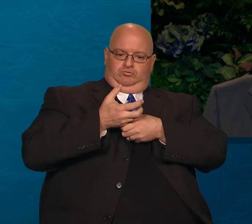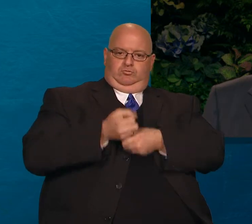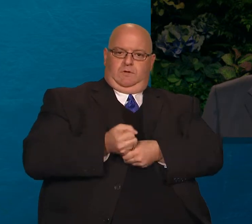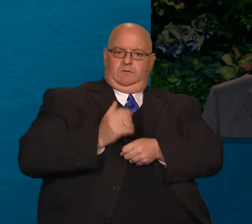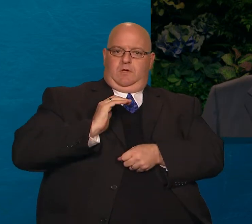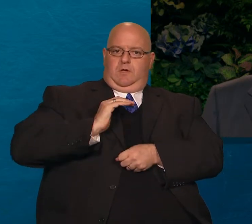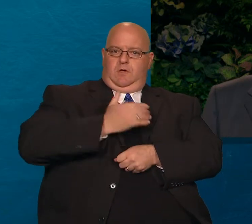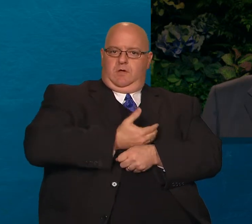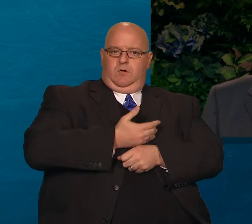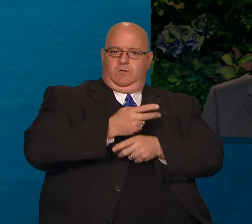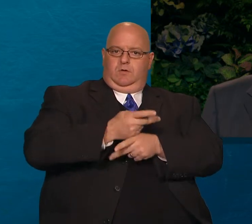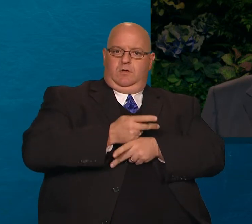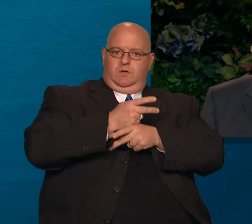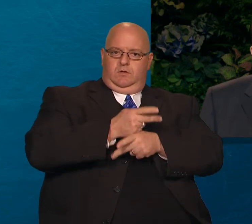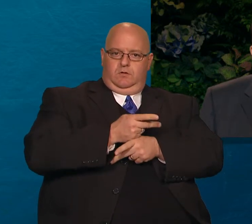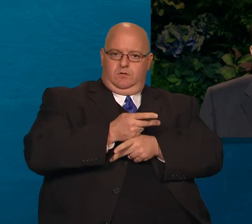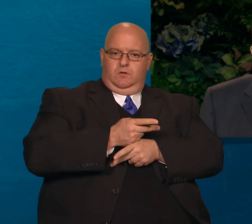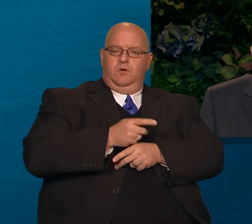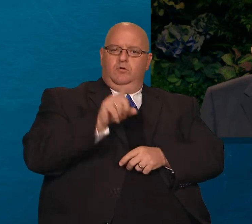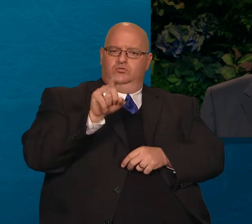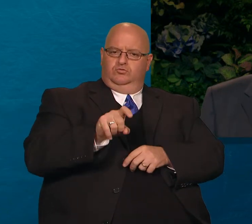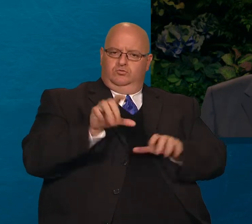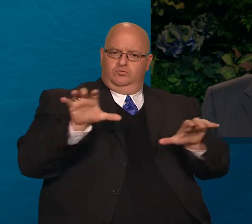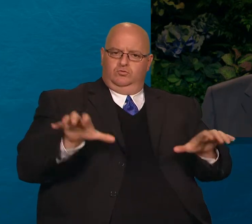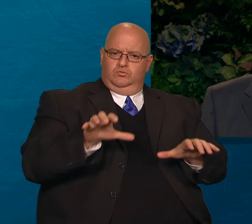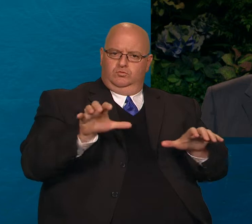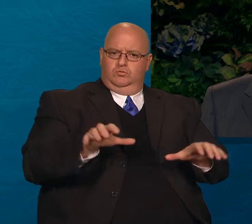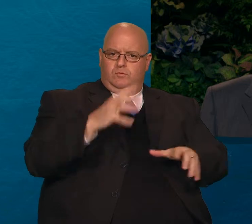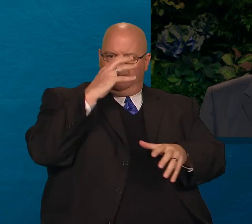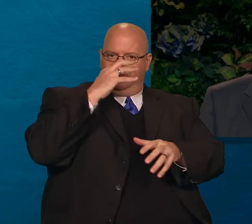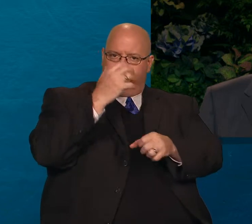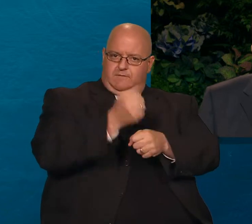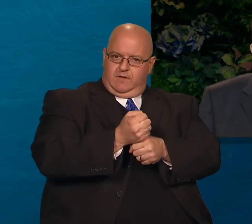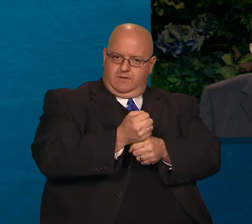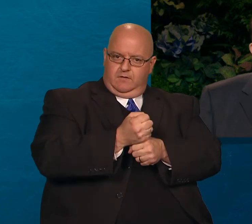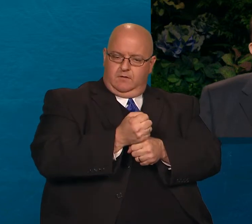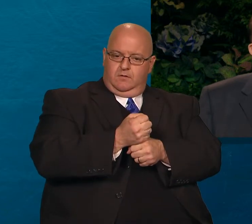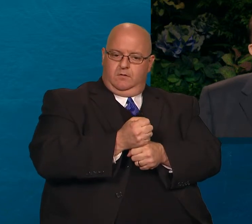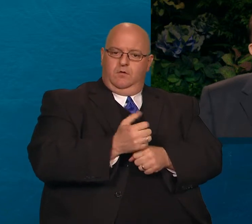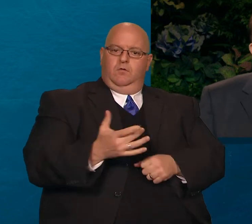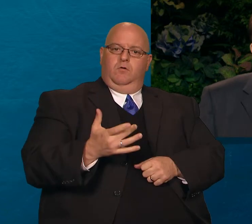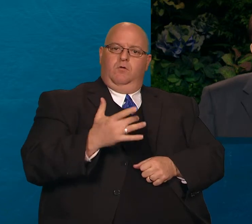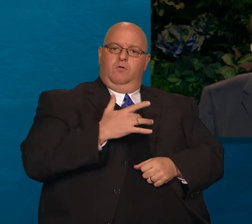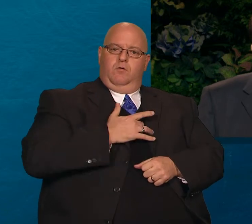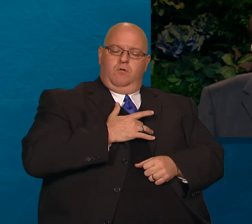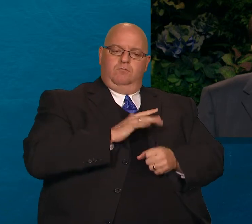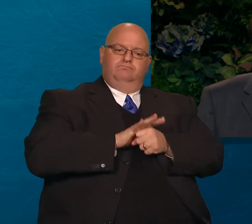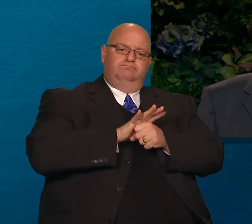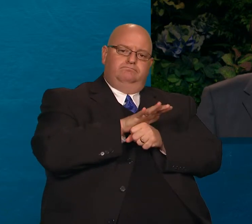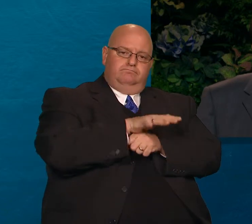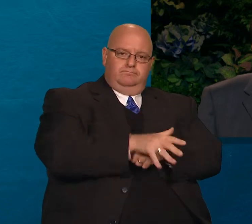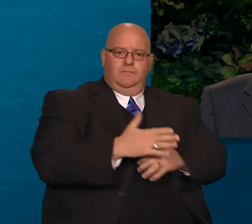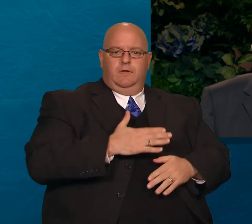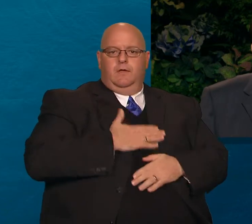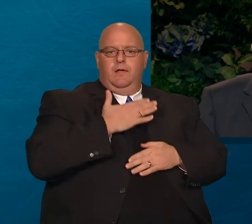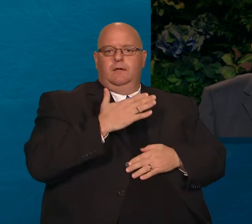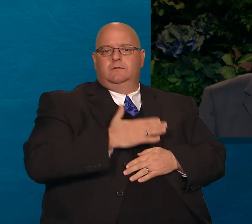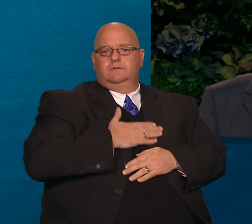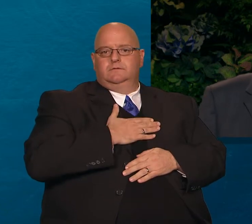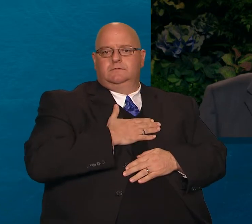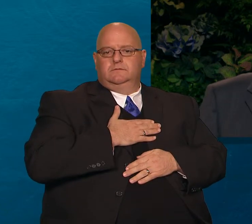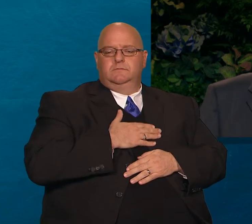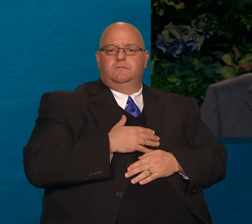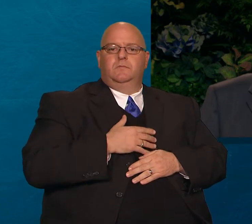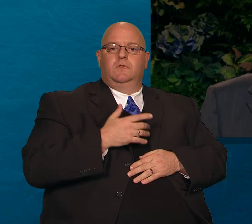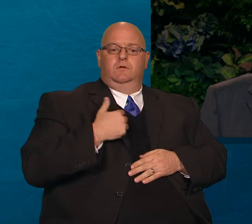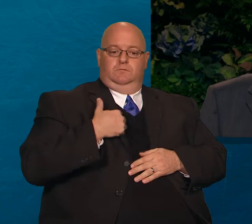care. We should do so faithfully and with hearts filled with gladness.